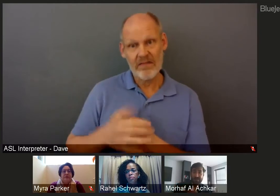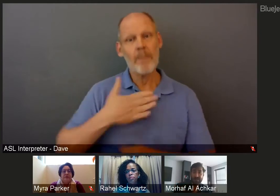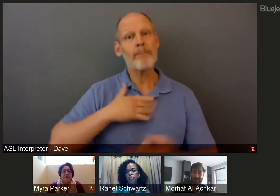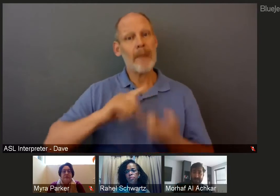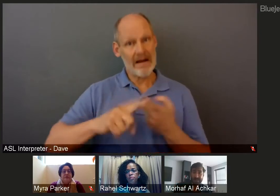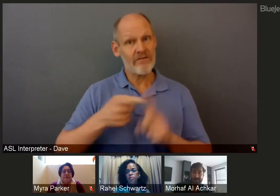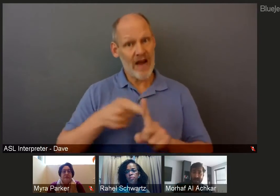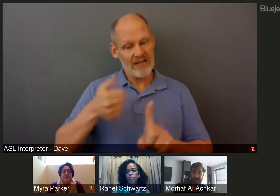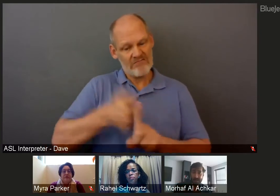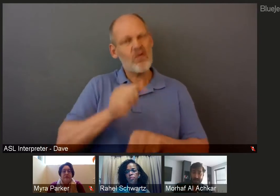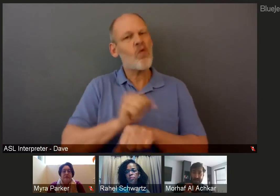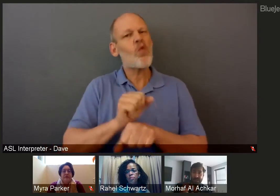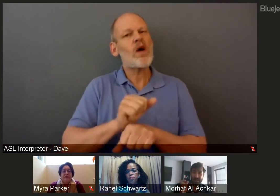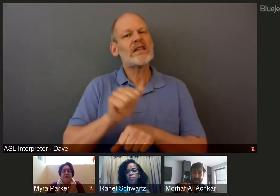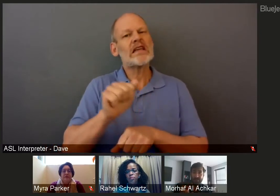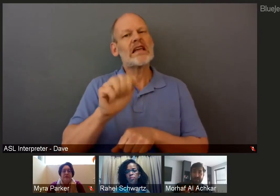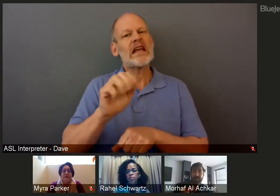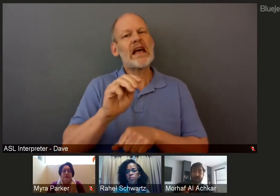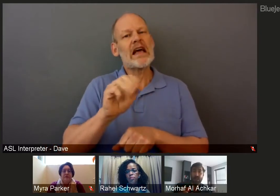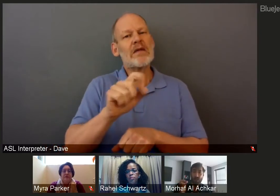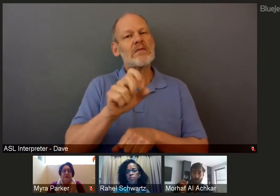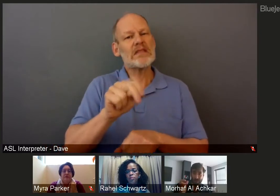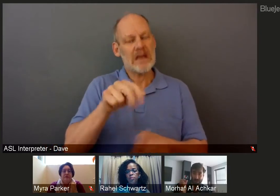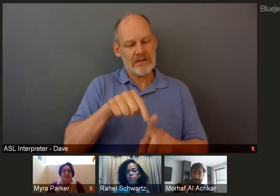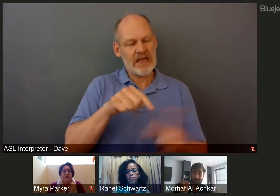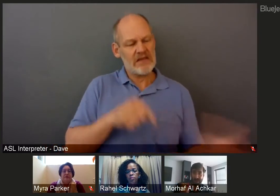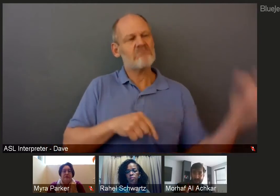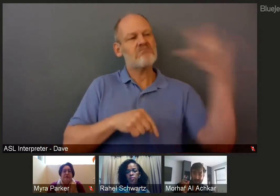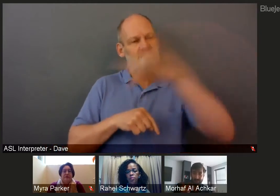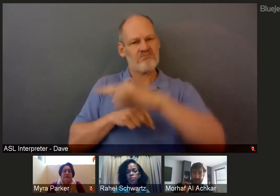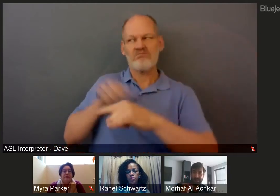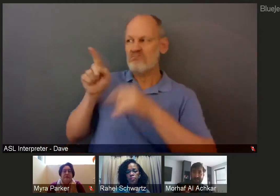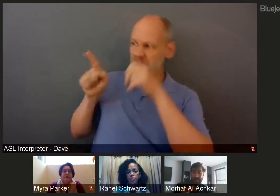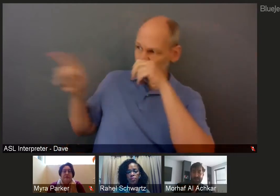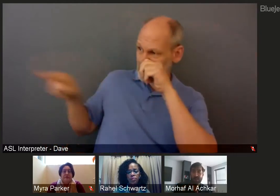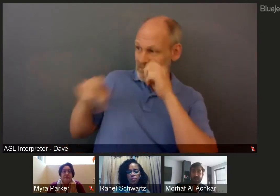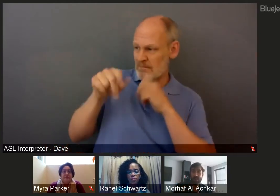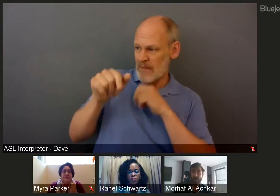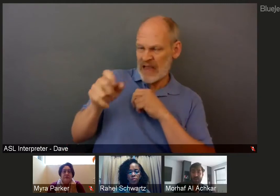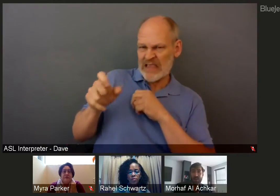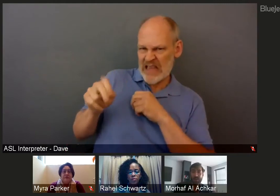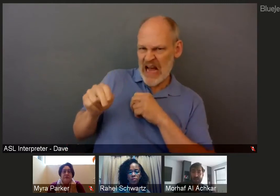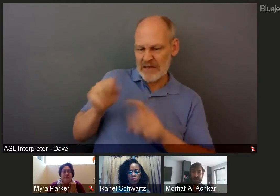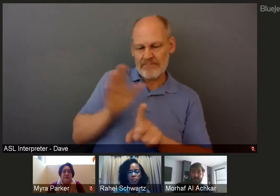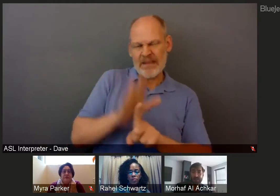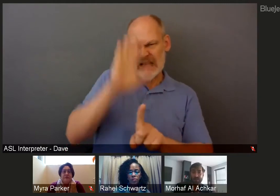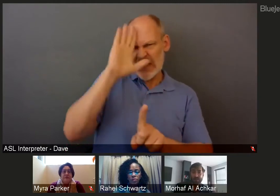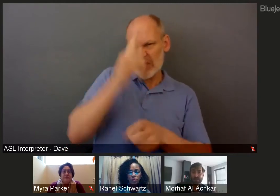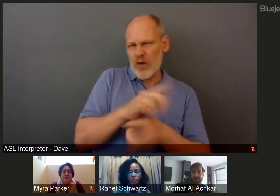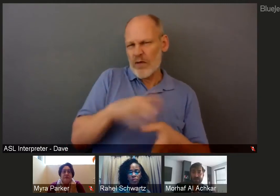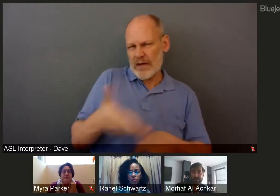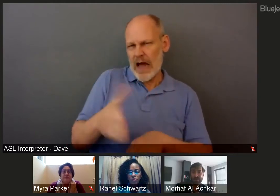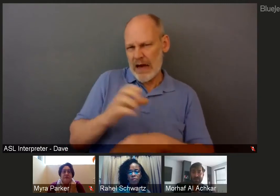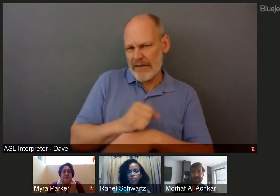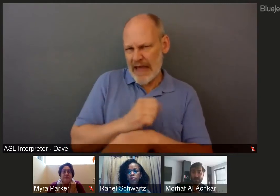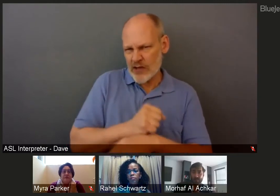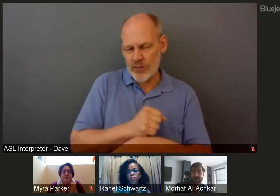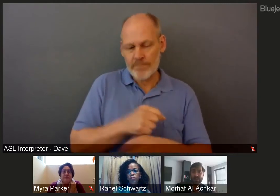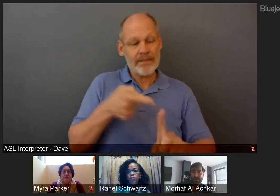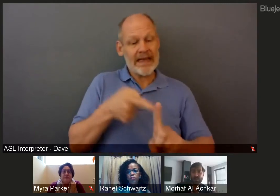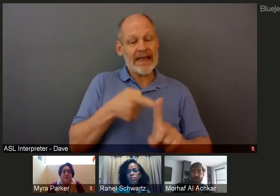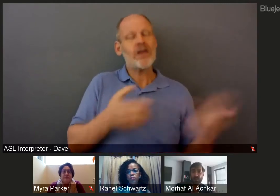to visit his family in the Daffa. His brother died of cancer as well. When he was there, his 2 years old